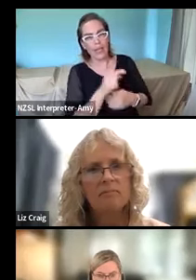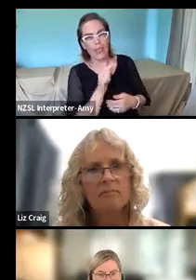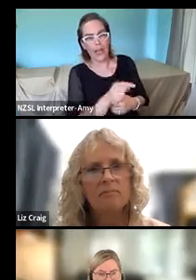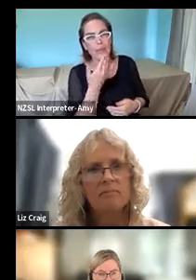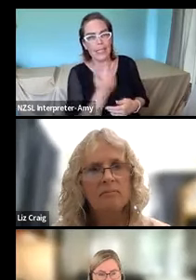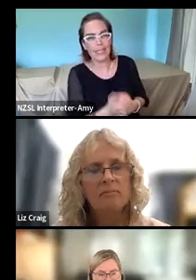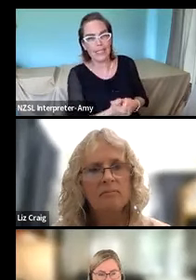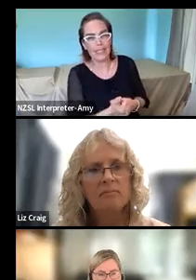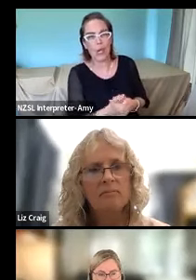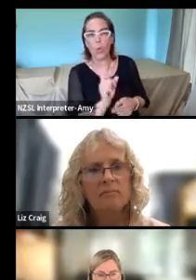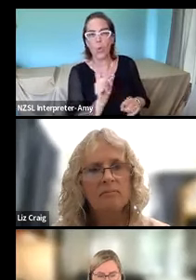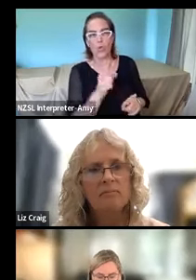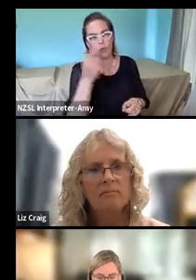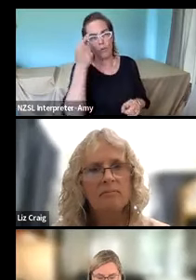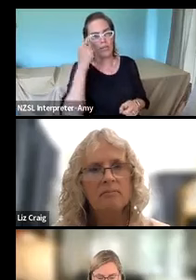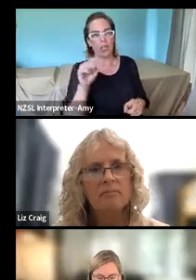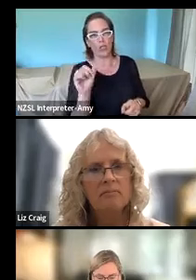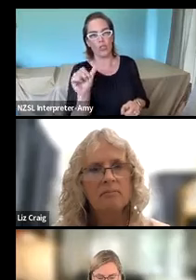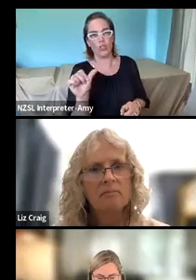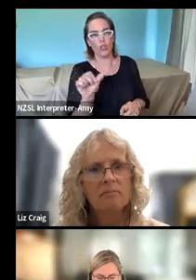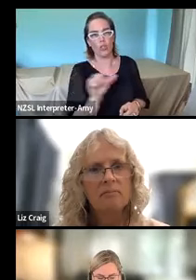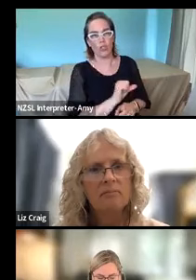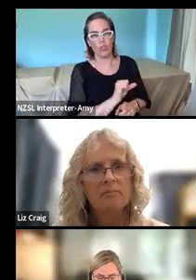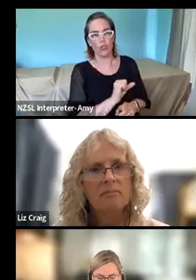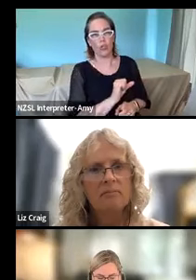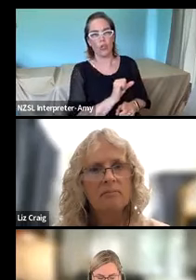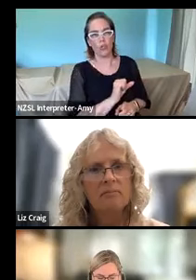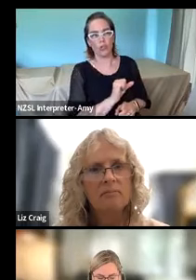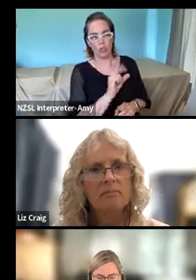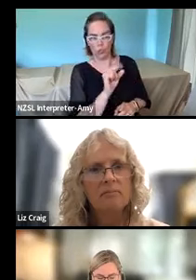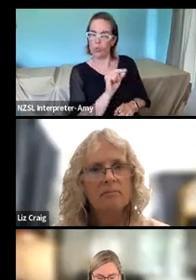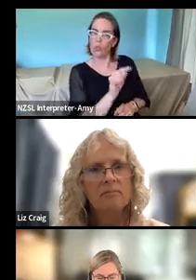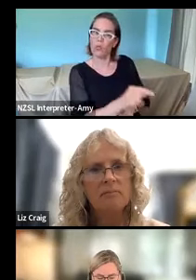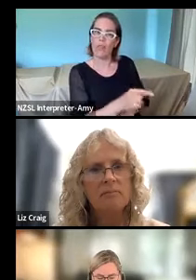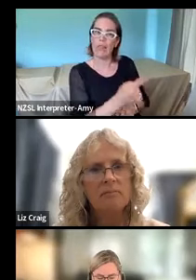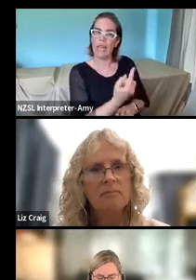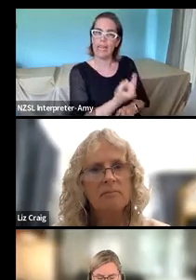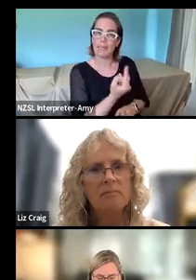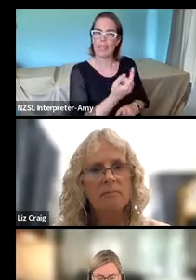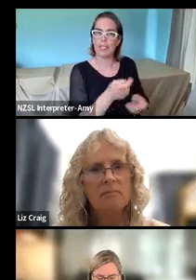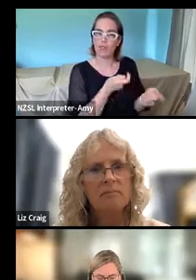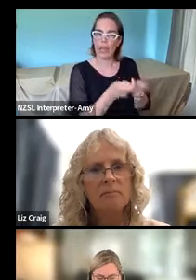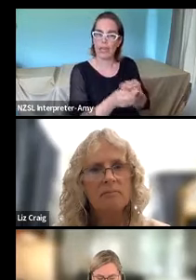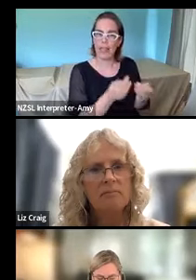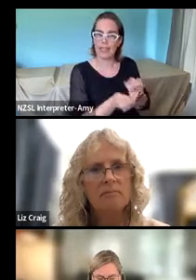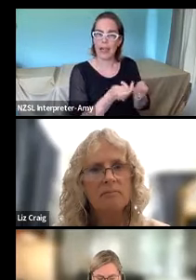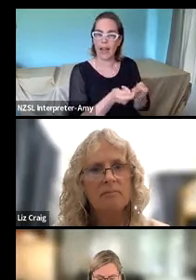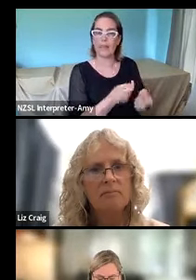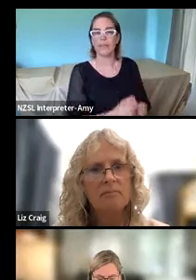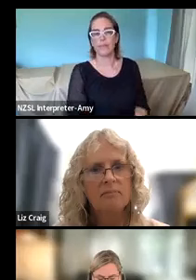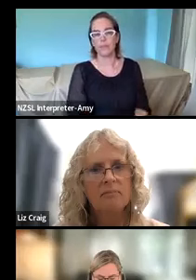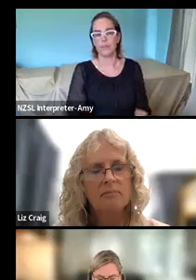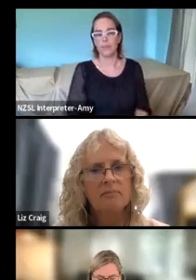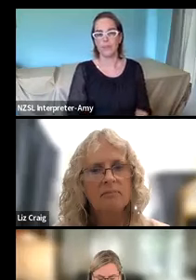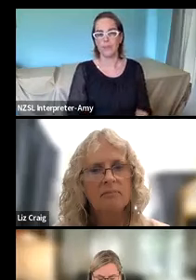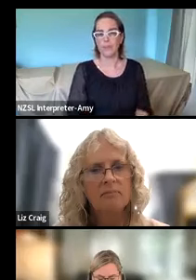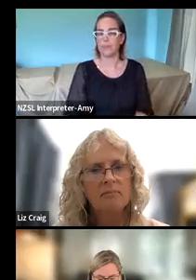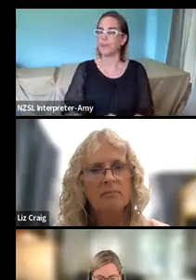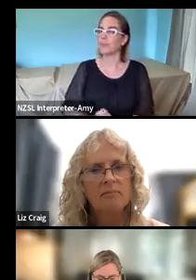that and what you anticipate that independent regulator would be doing? So they